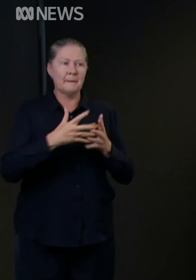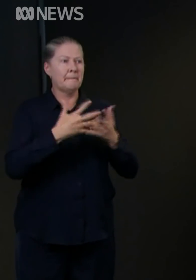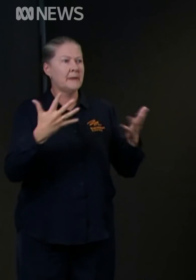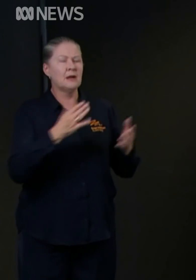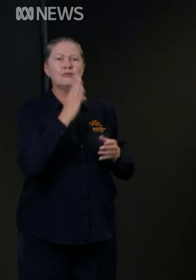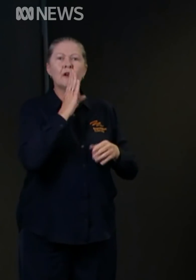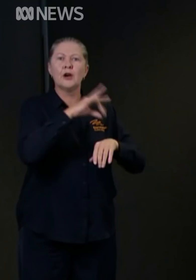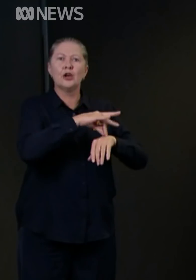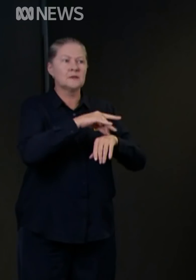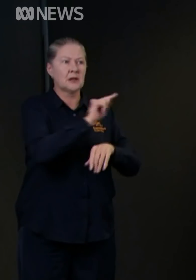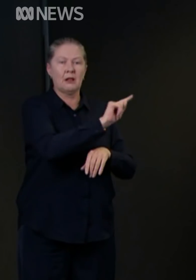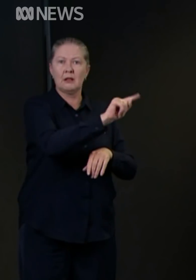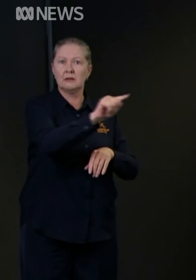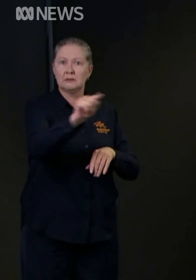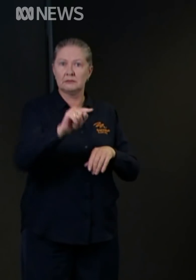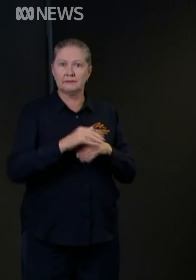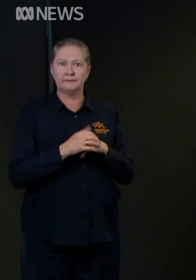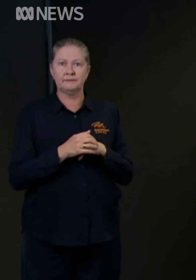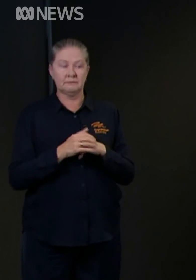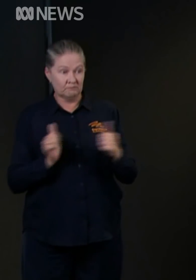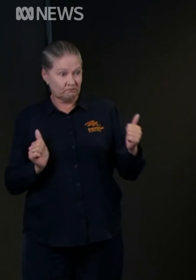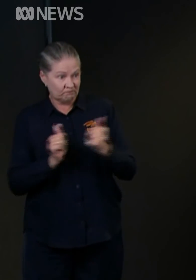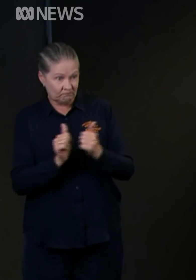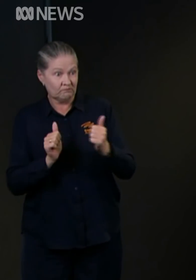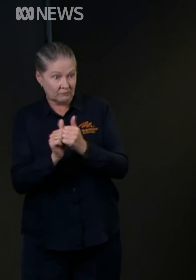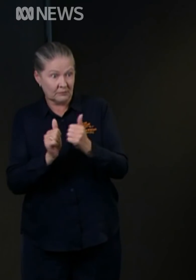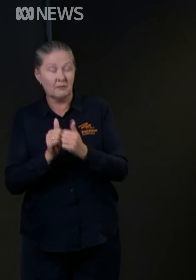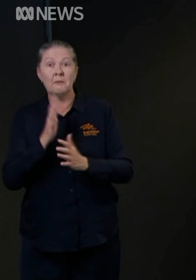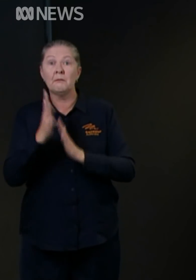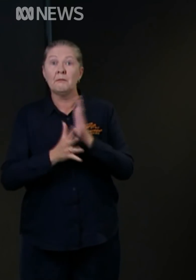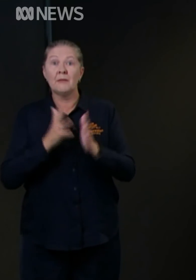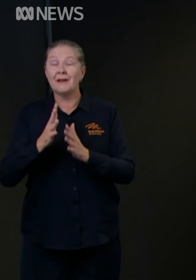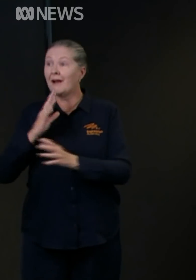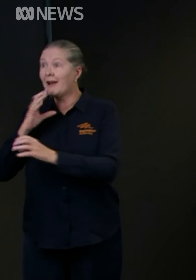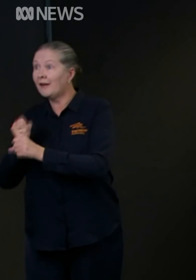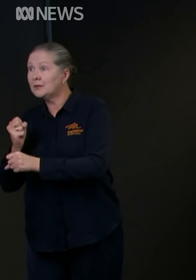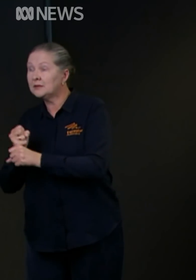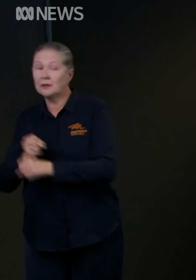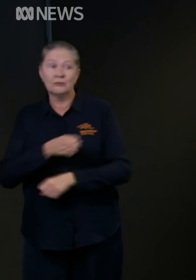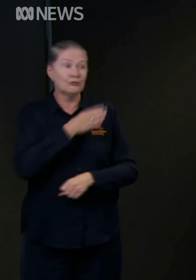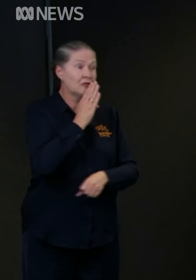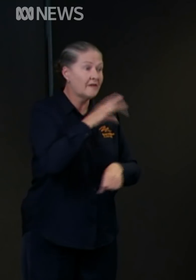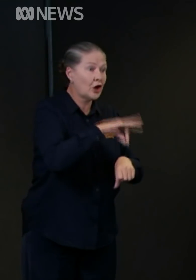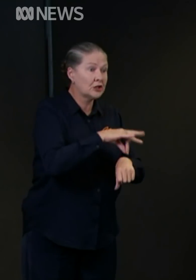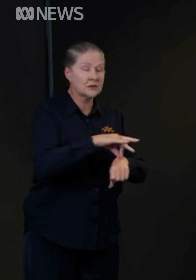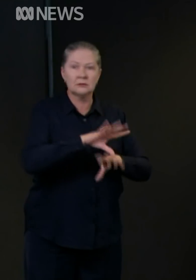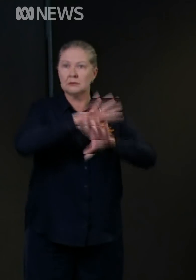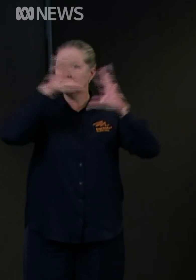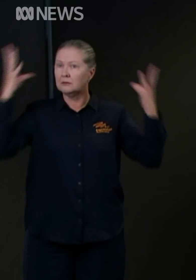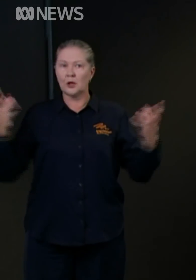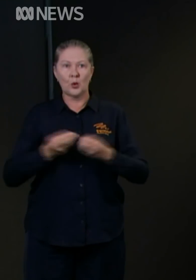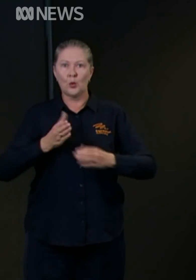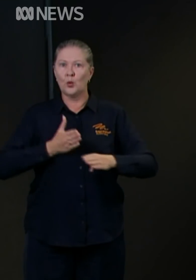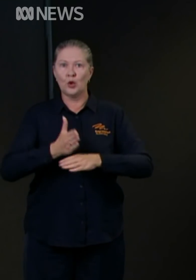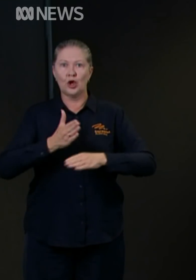hospitals. This deal will see our healthcare system, both public and private, operating as one